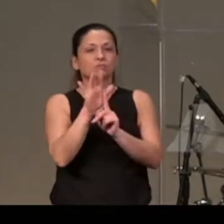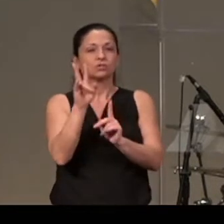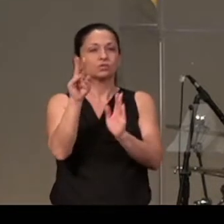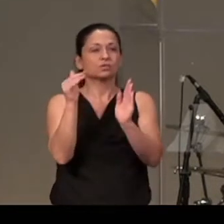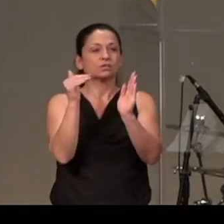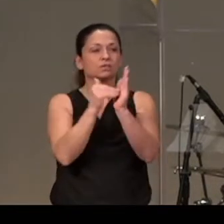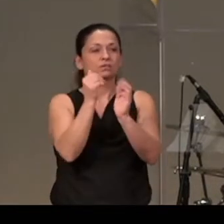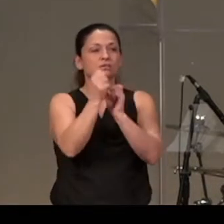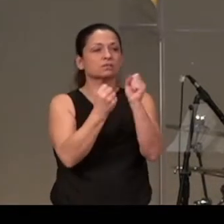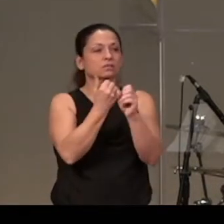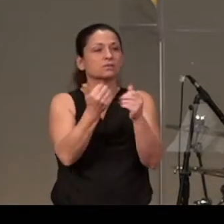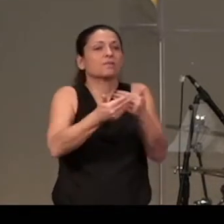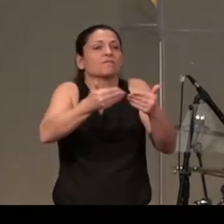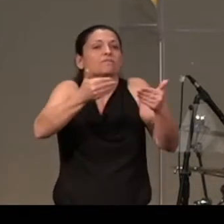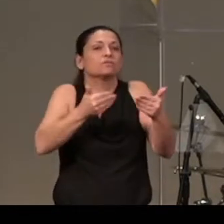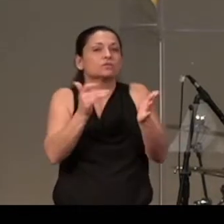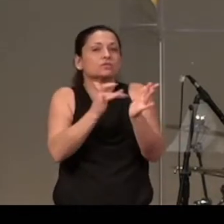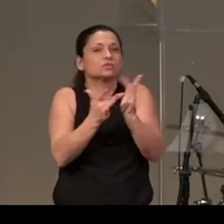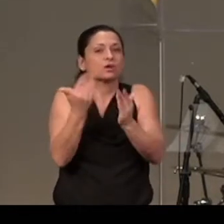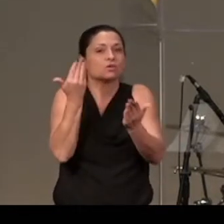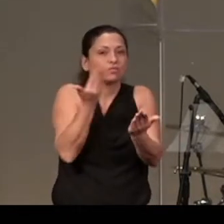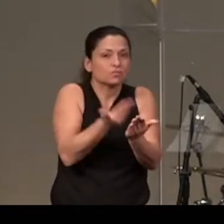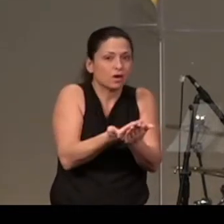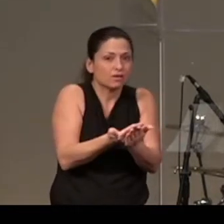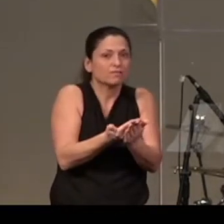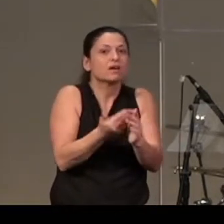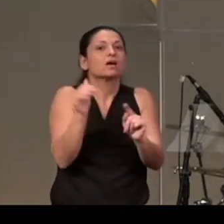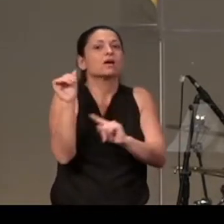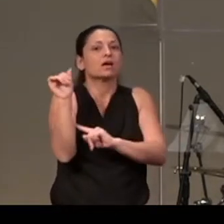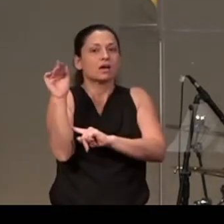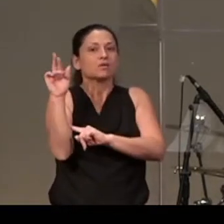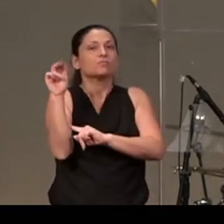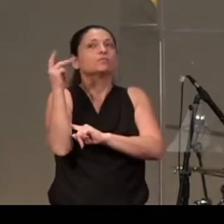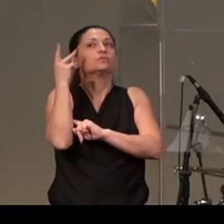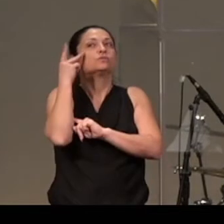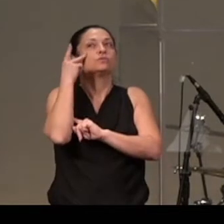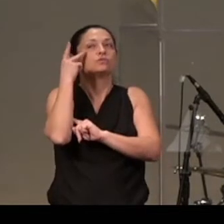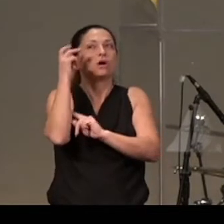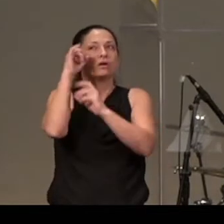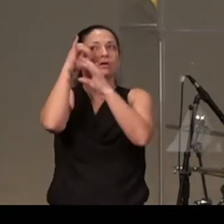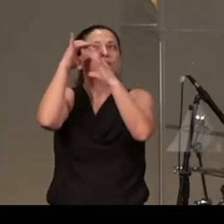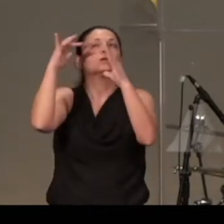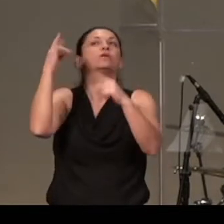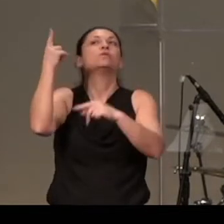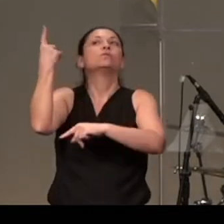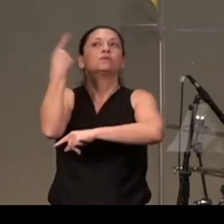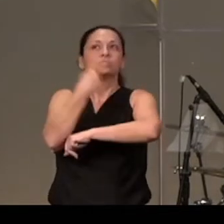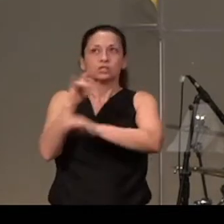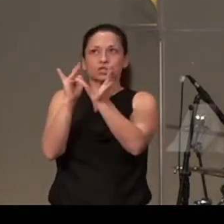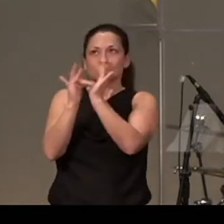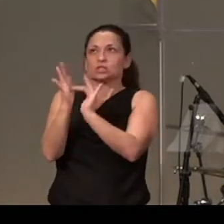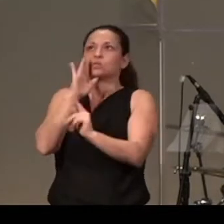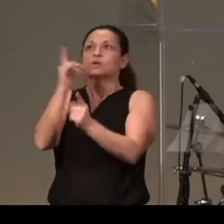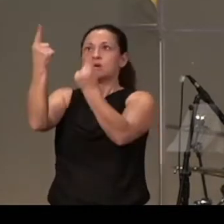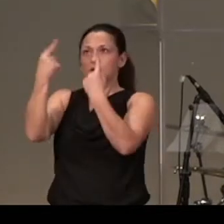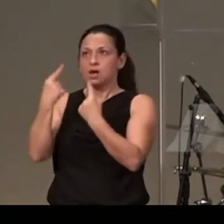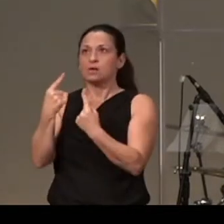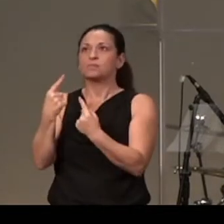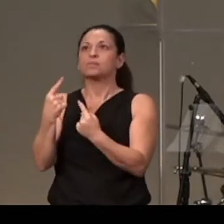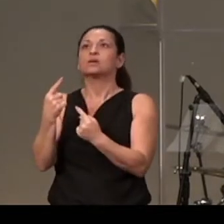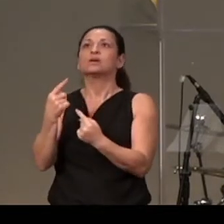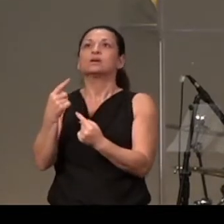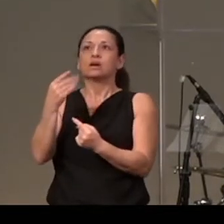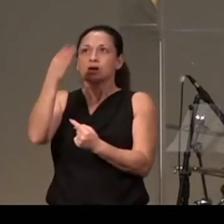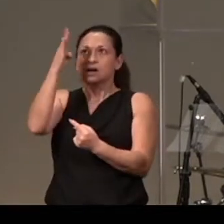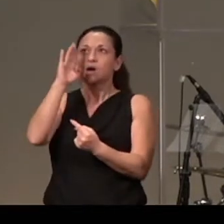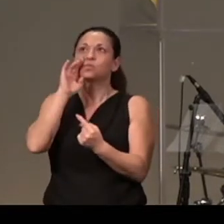came, Abraham saw. He saw that one day Jesus would come. He saw his day, that God would become flesh and live among us